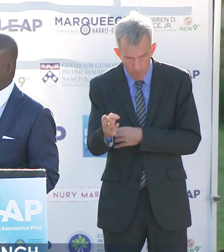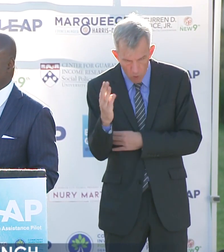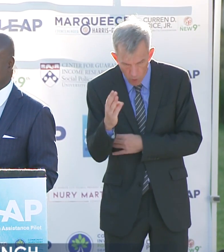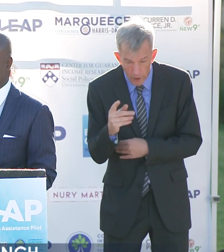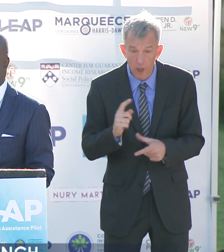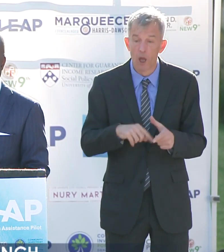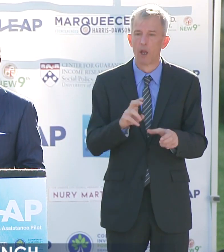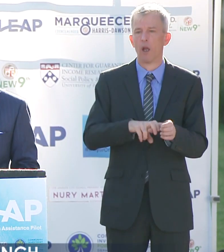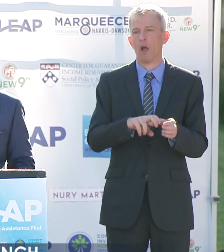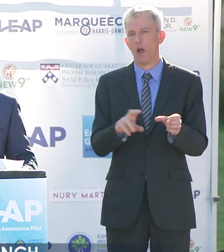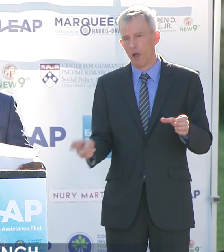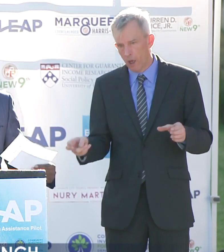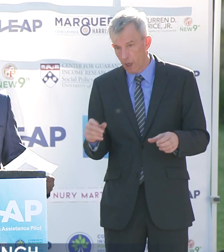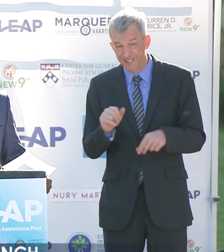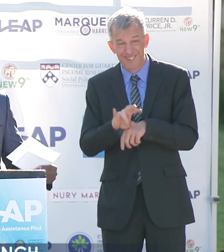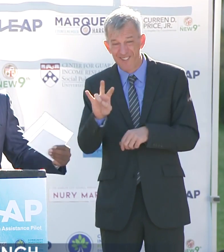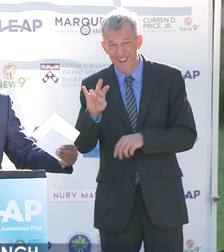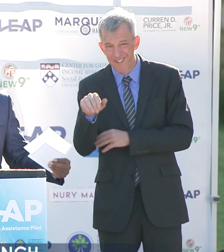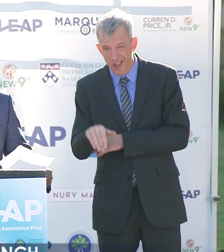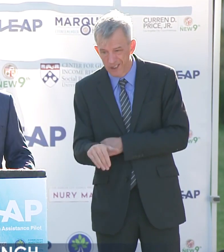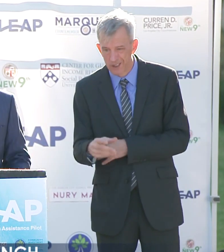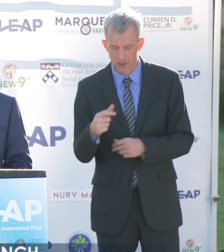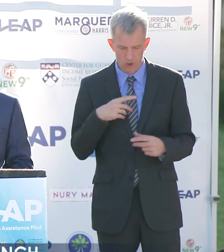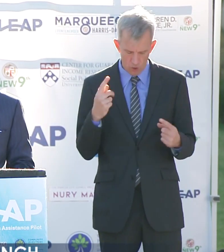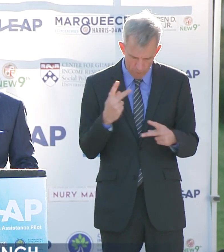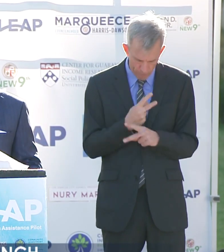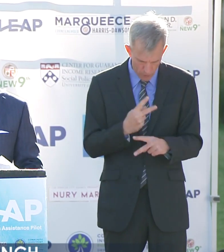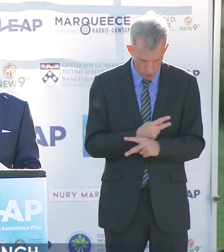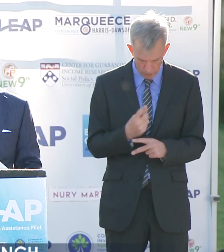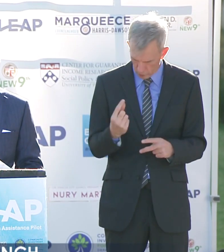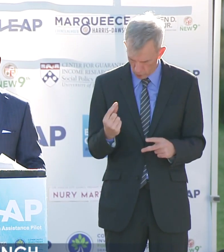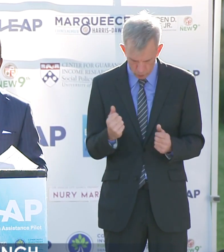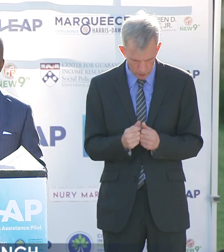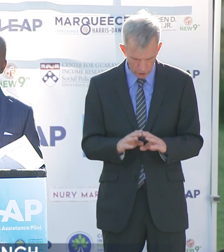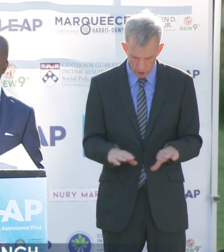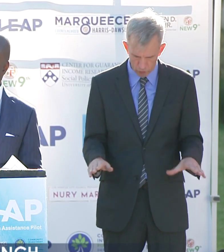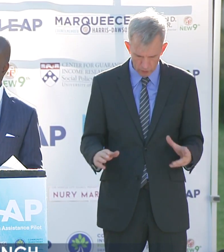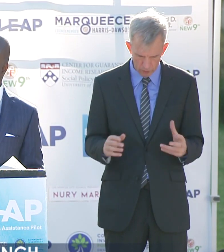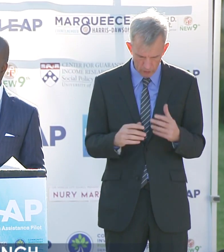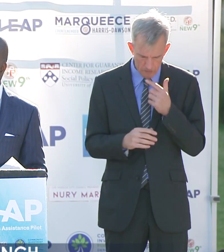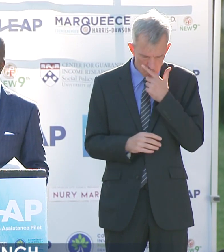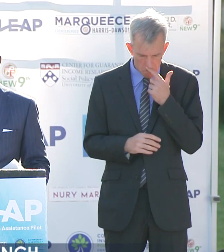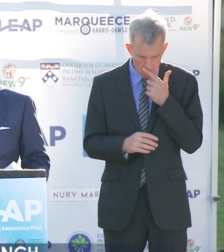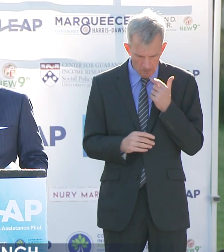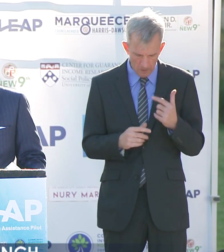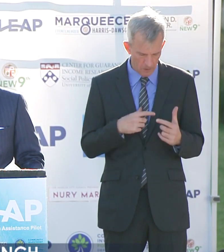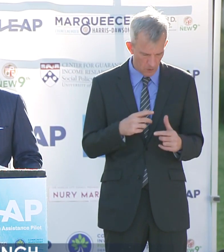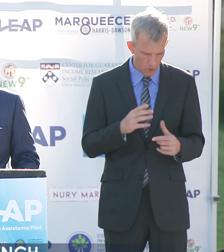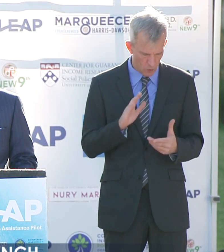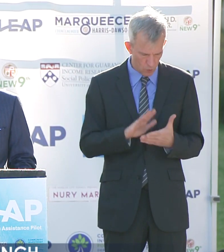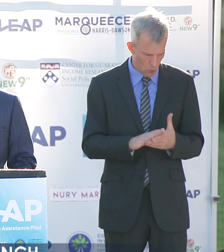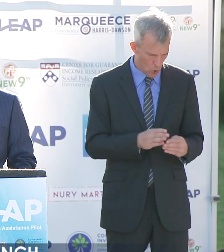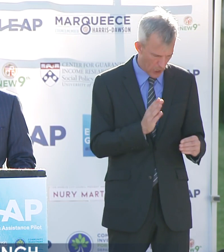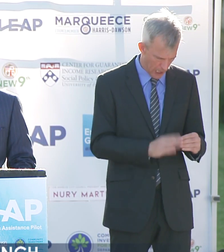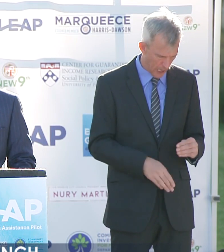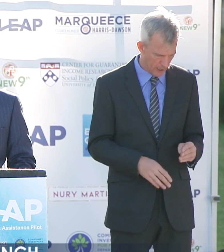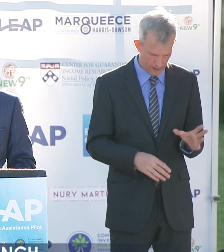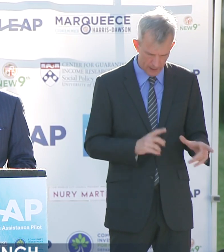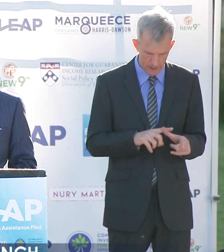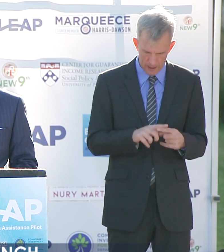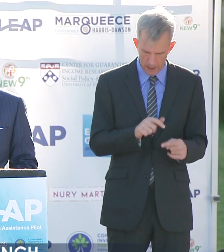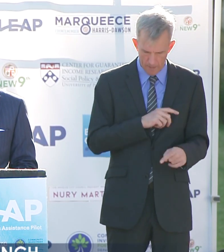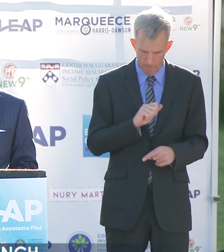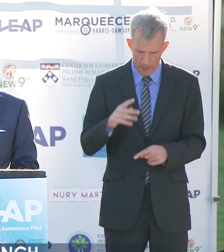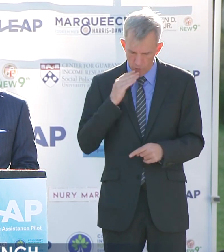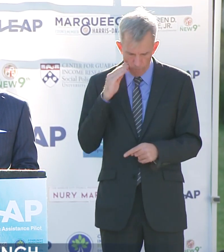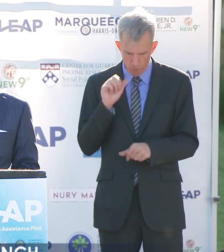at 7 o'clock at night. We see them trying to figure out what to do with their kids between the time school ends and they can get home from